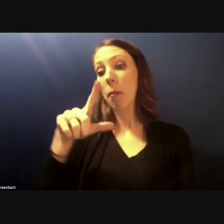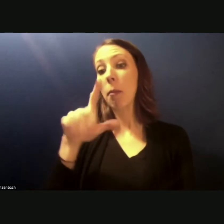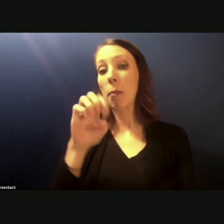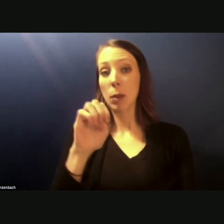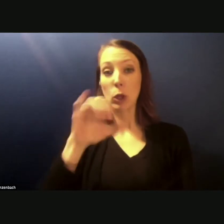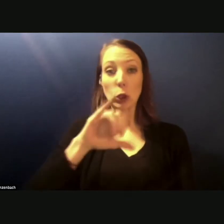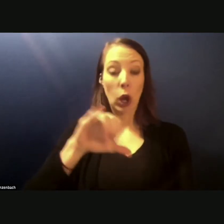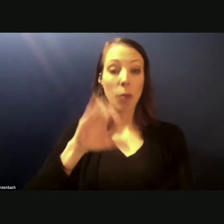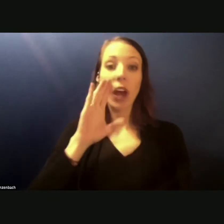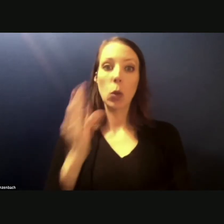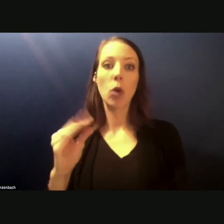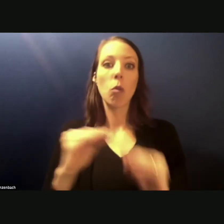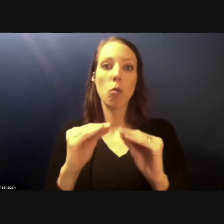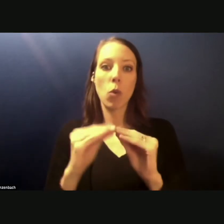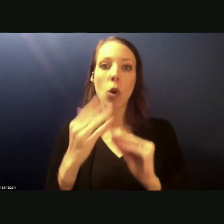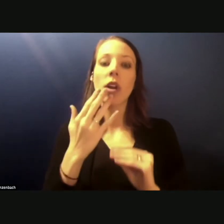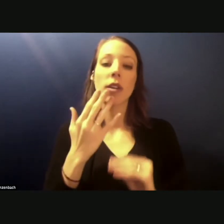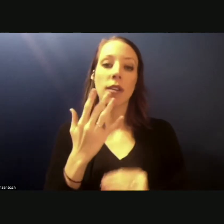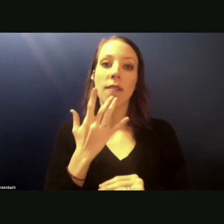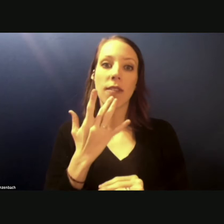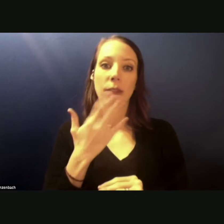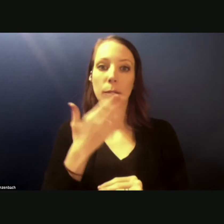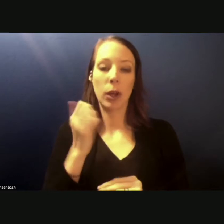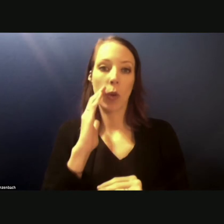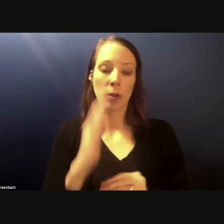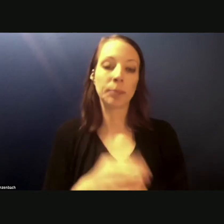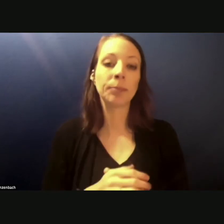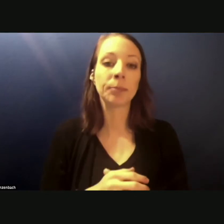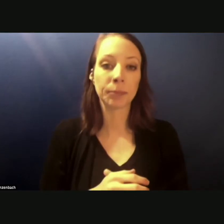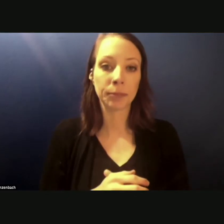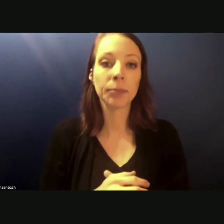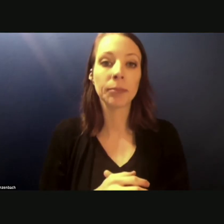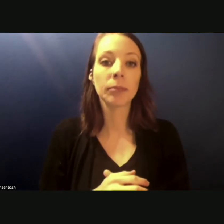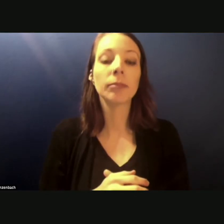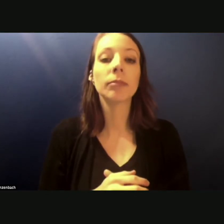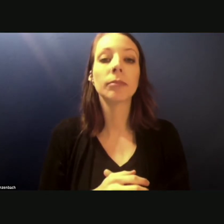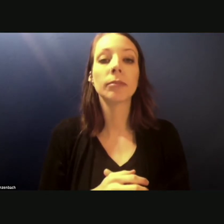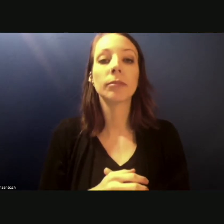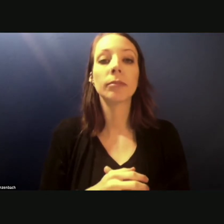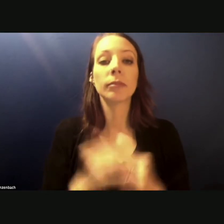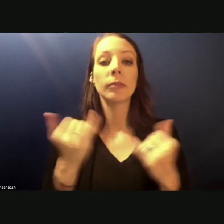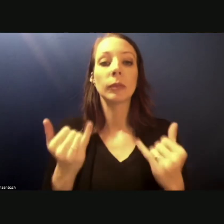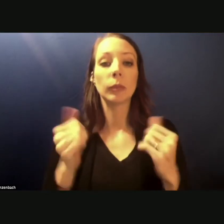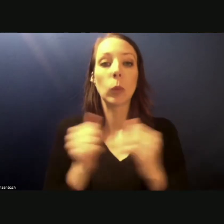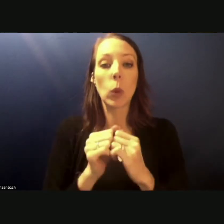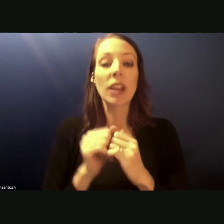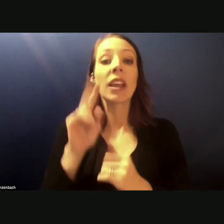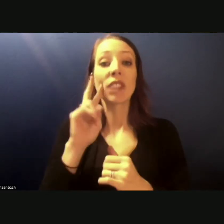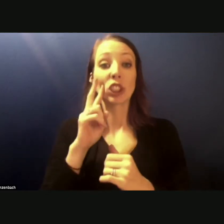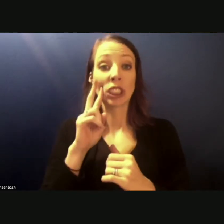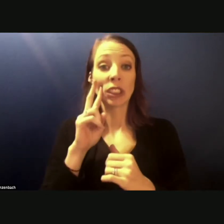so then we'll have the roasted root vegetarian, Now with that one,